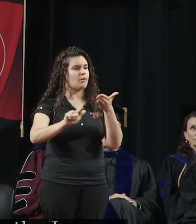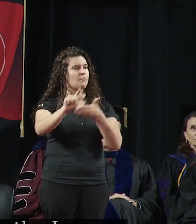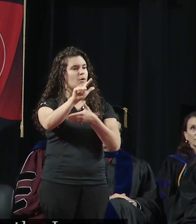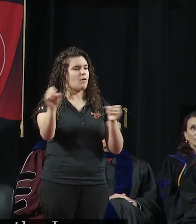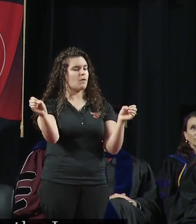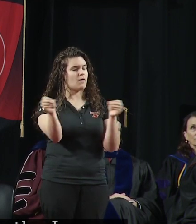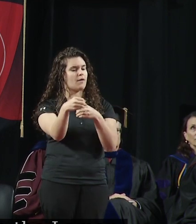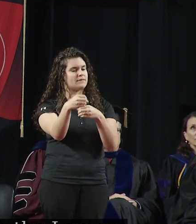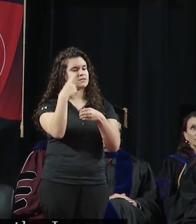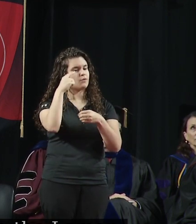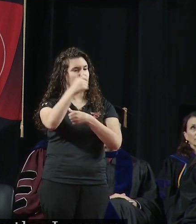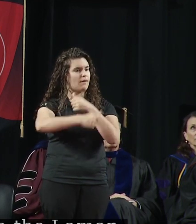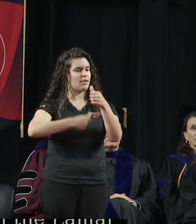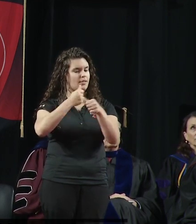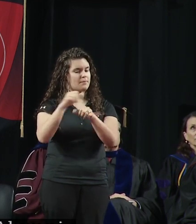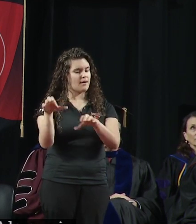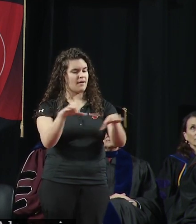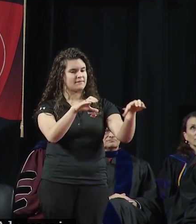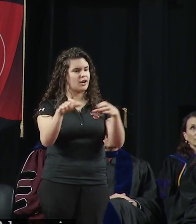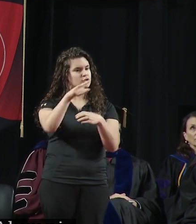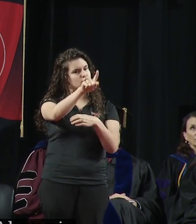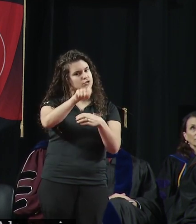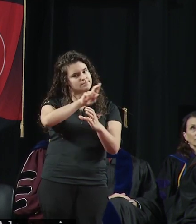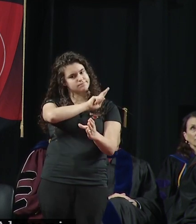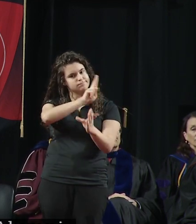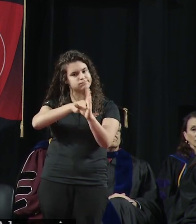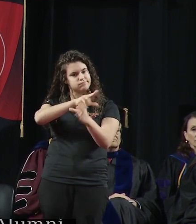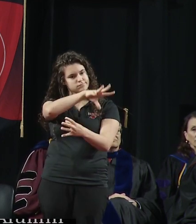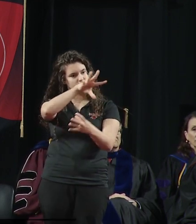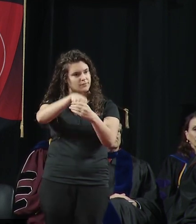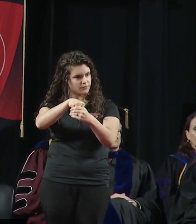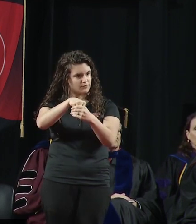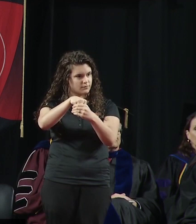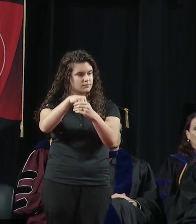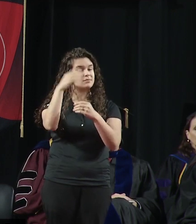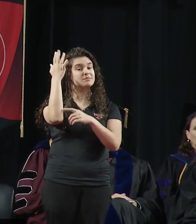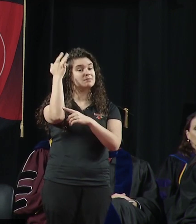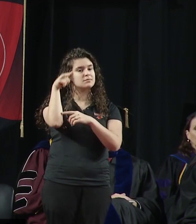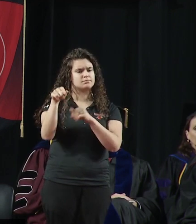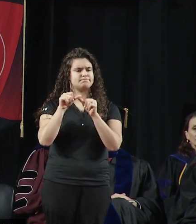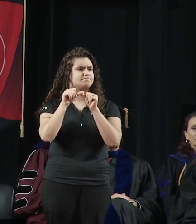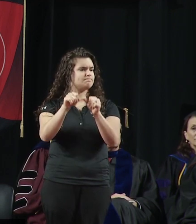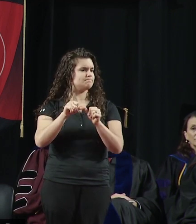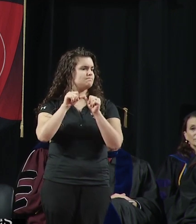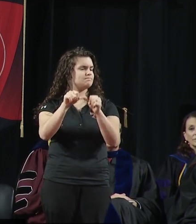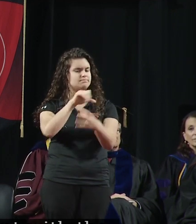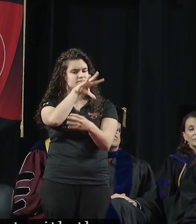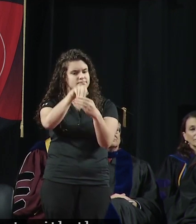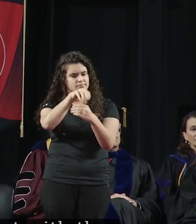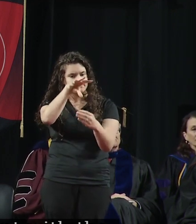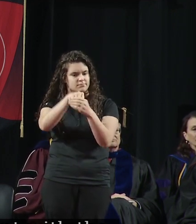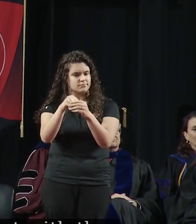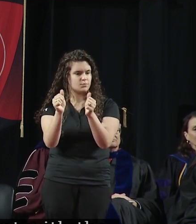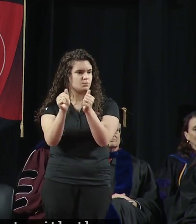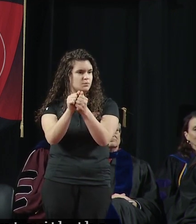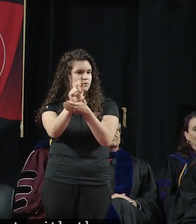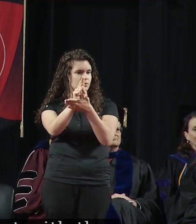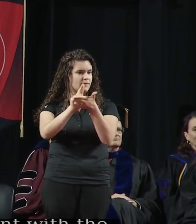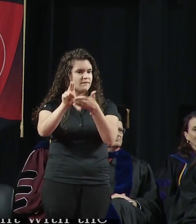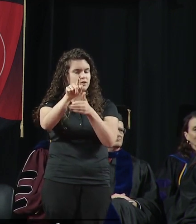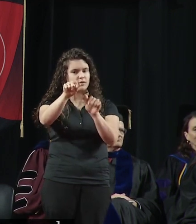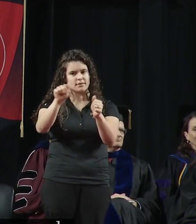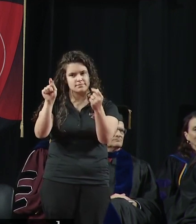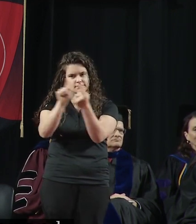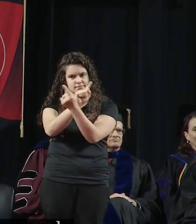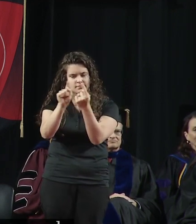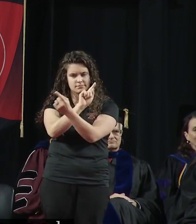Office of Alumni Affairs. This provides continued involvement with the university,